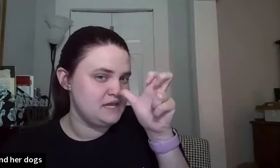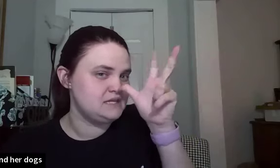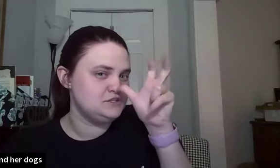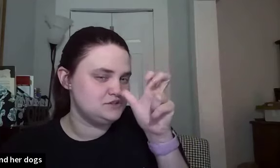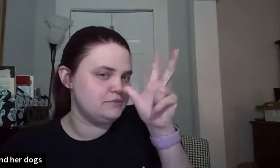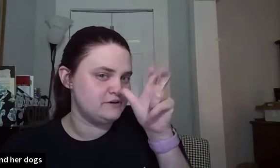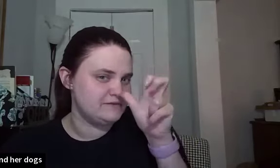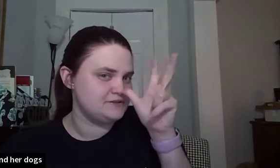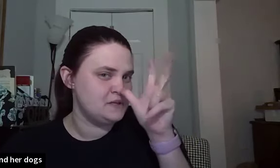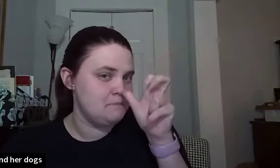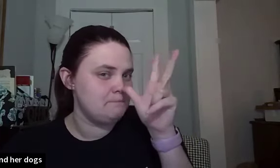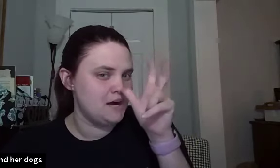bend your 2 pointer fingers. Bug.